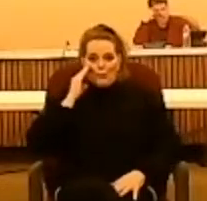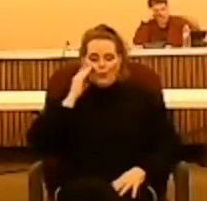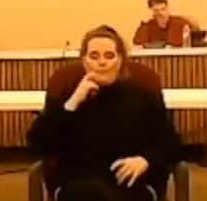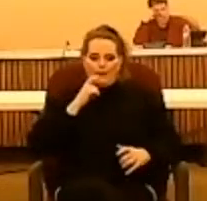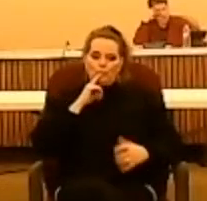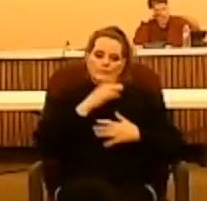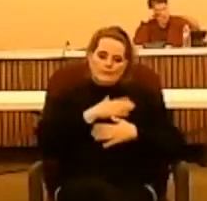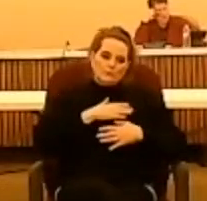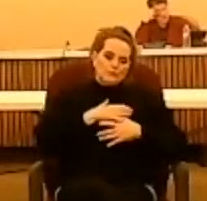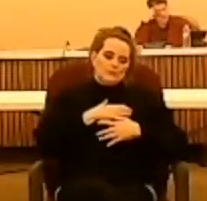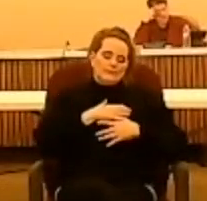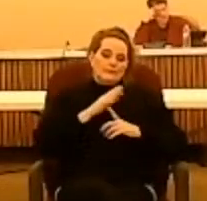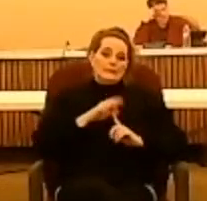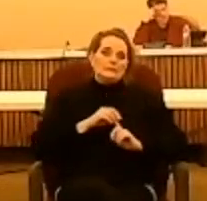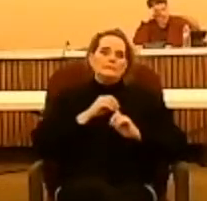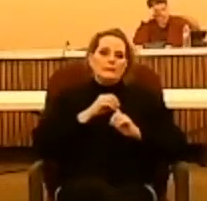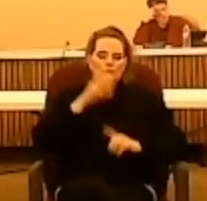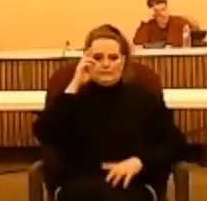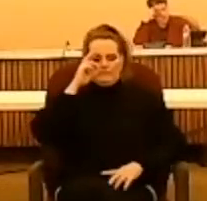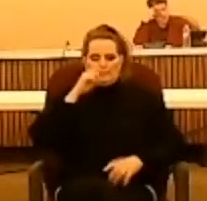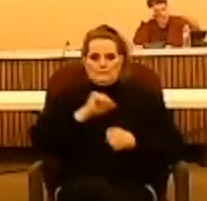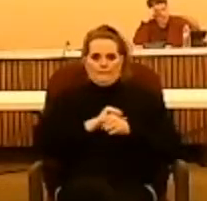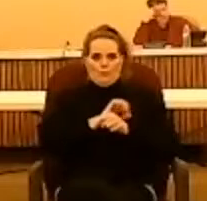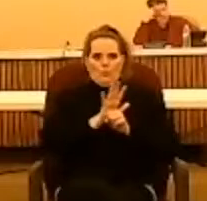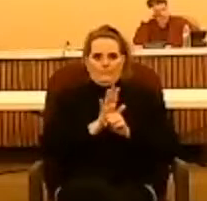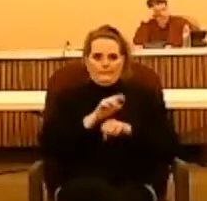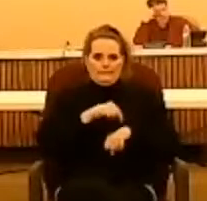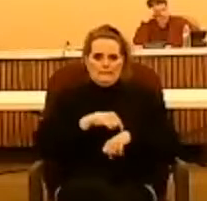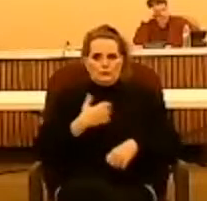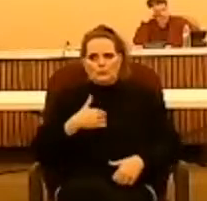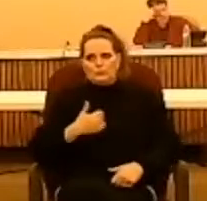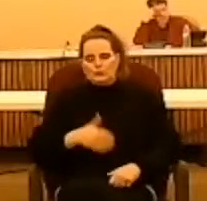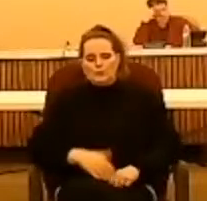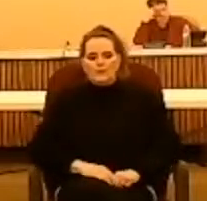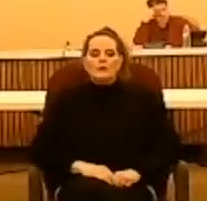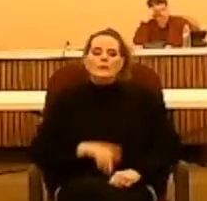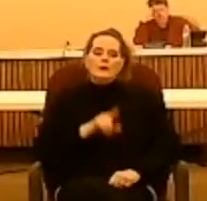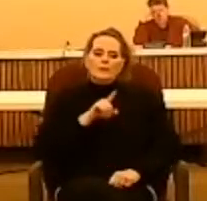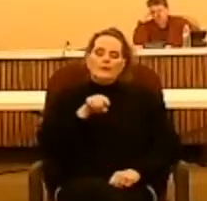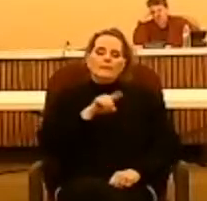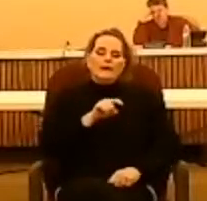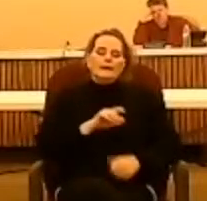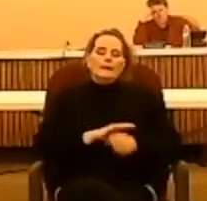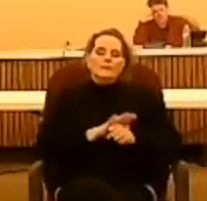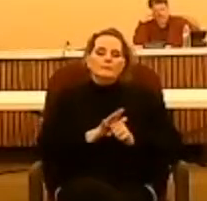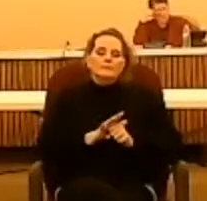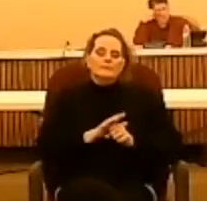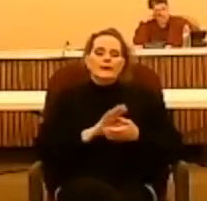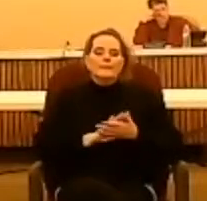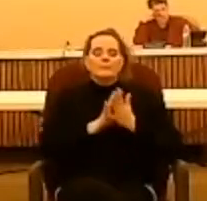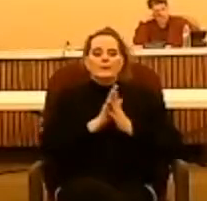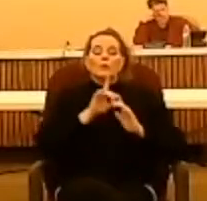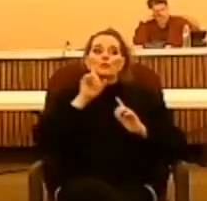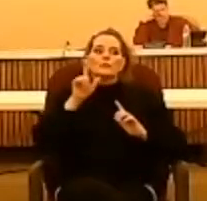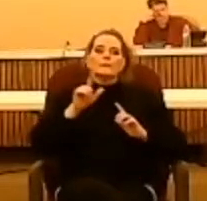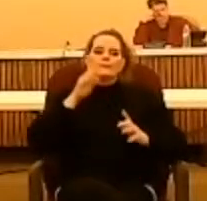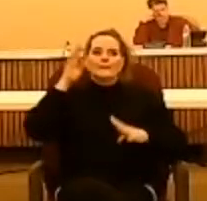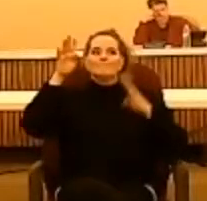time of COVID. They've gotten very creative in their ability to do them, even during some of the